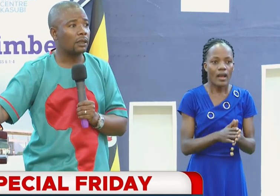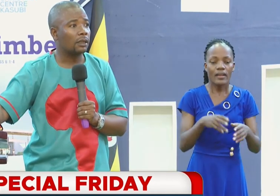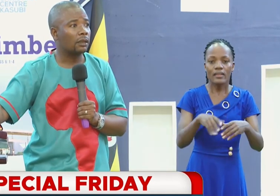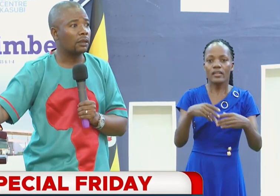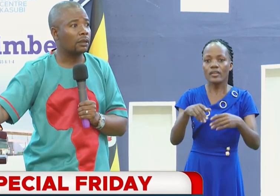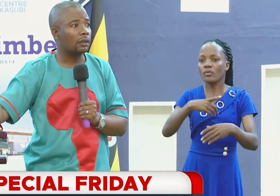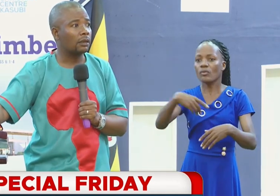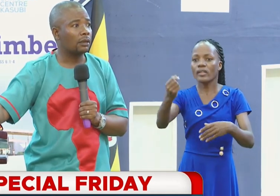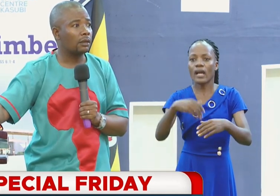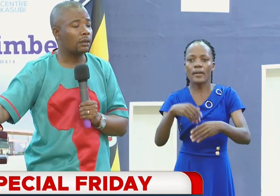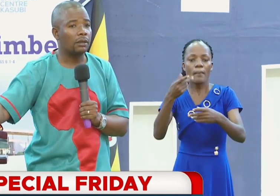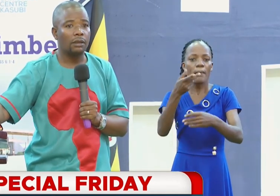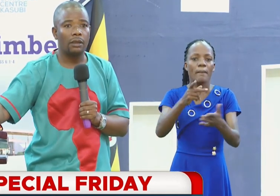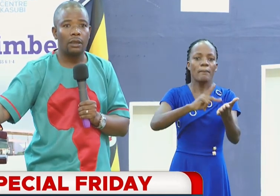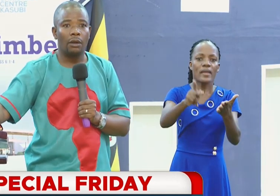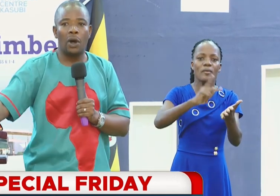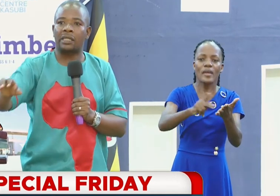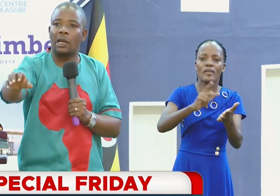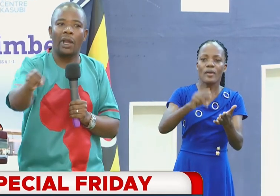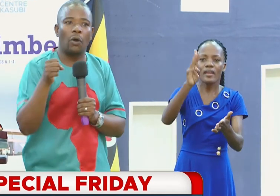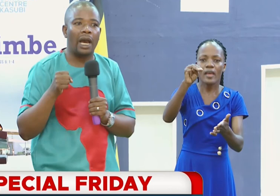They have an MOU and debt